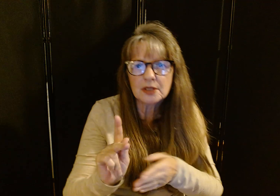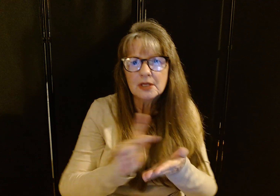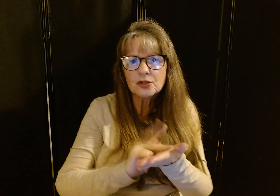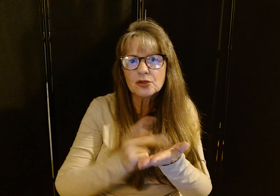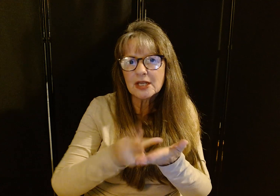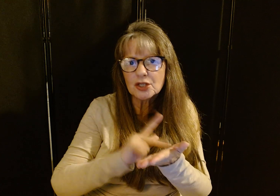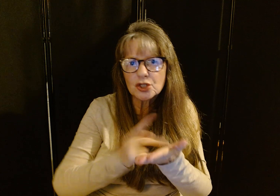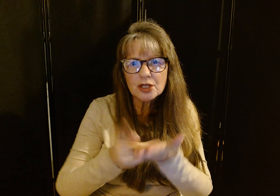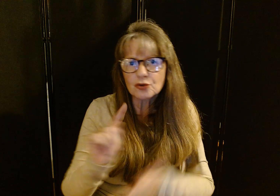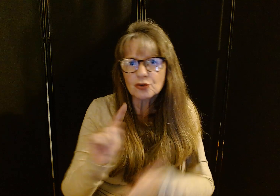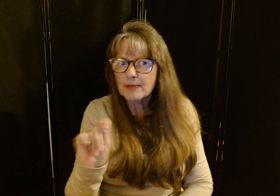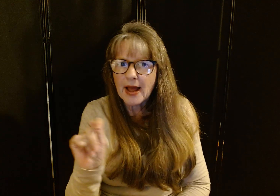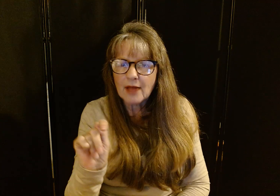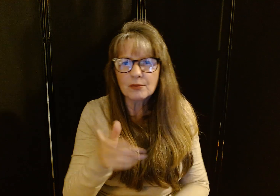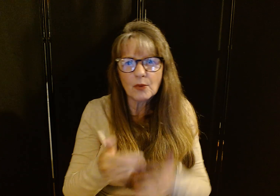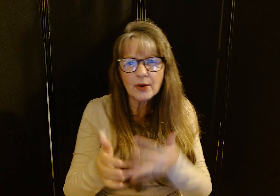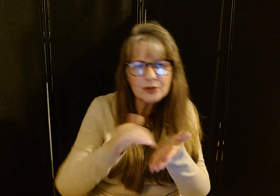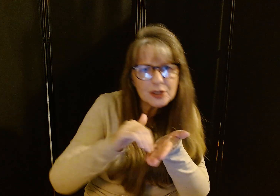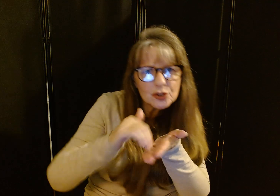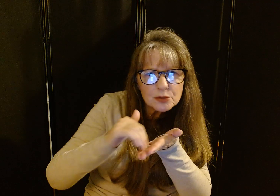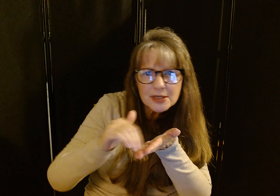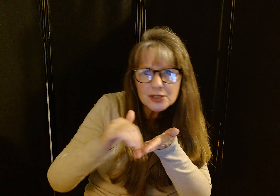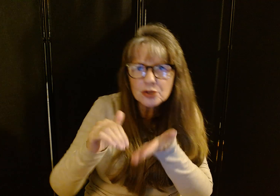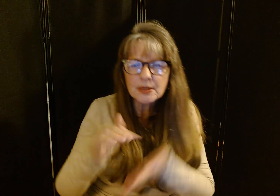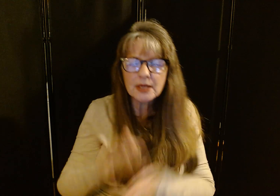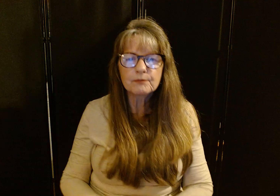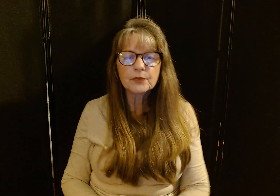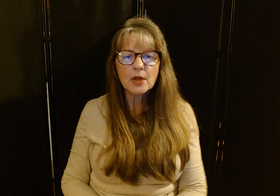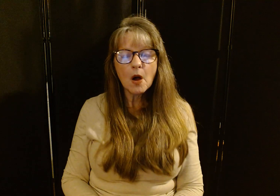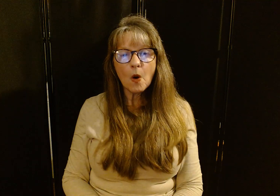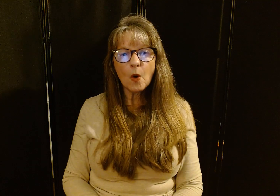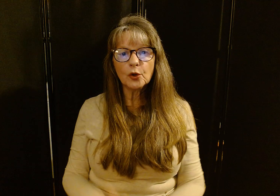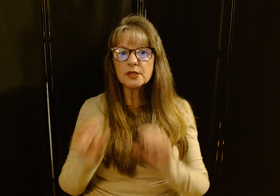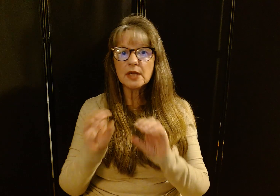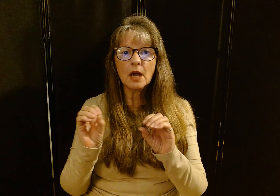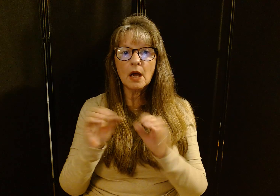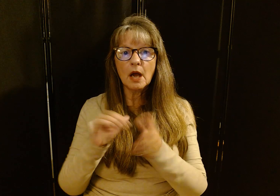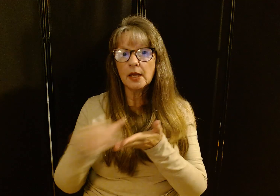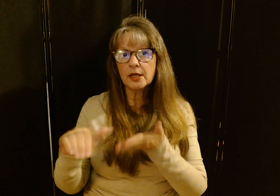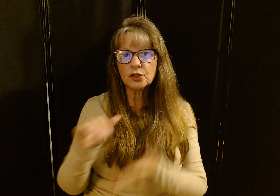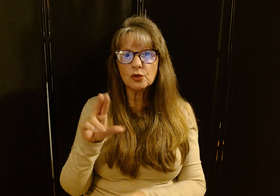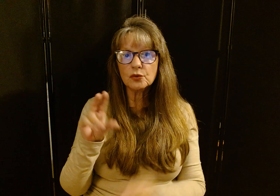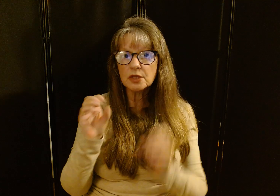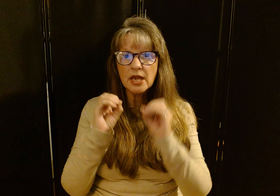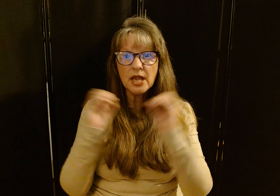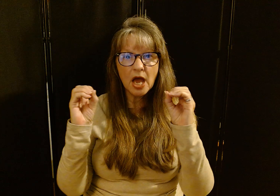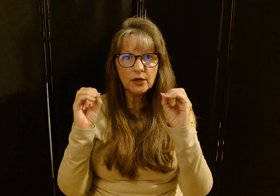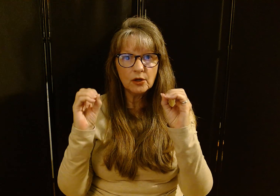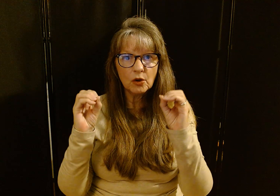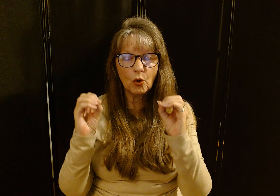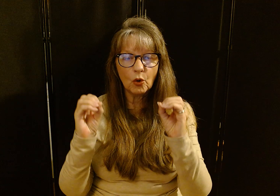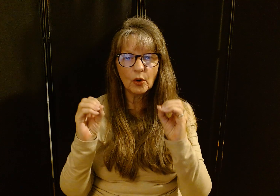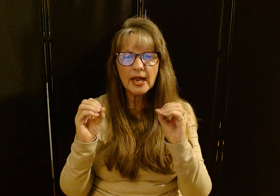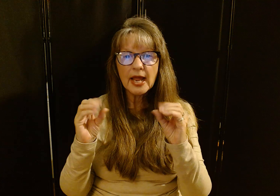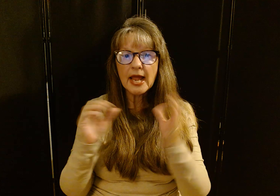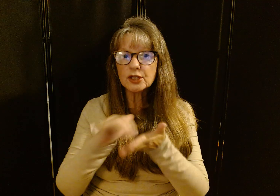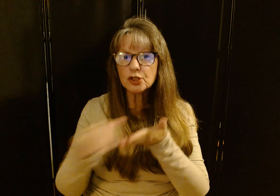the kitchen or to the bathroom or whatever. Say, excuse me. Or you can say, excuse none, or